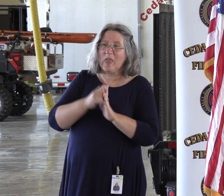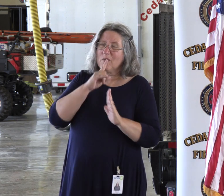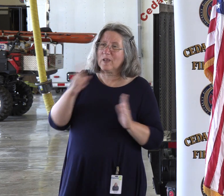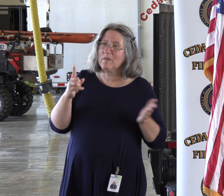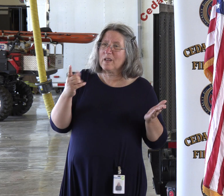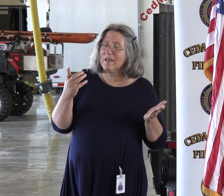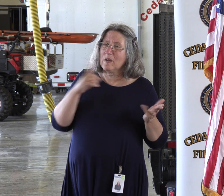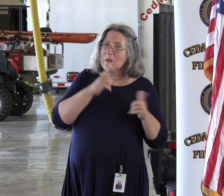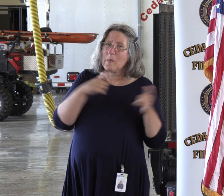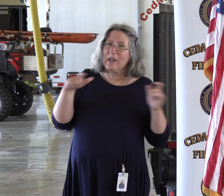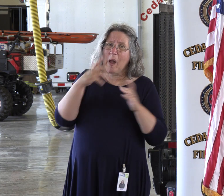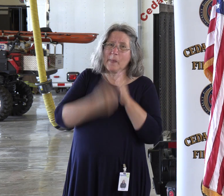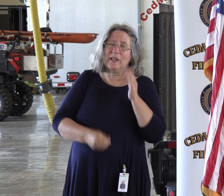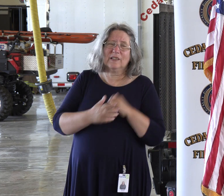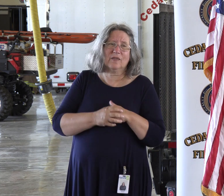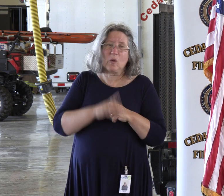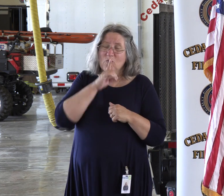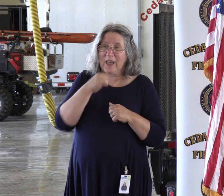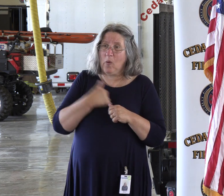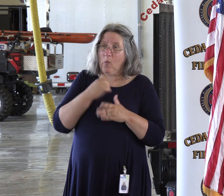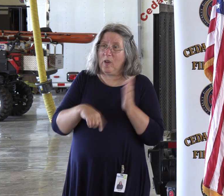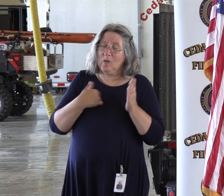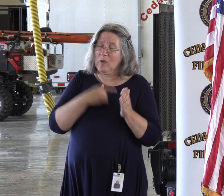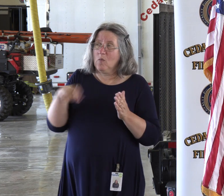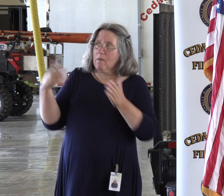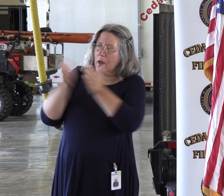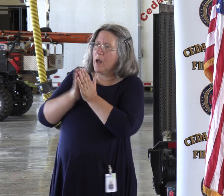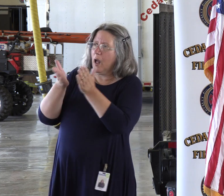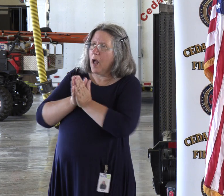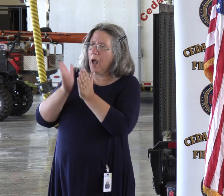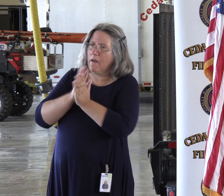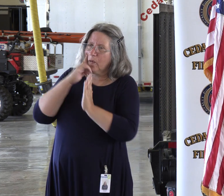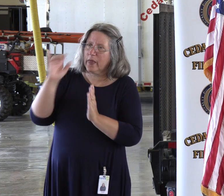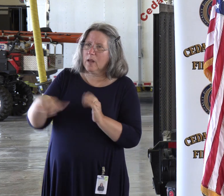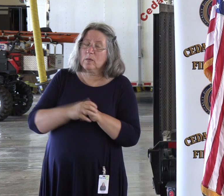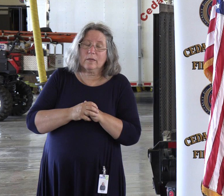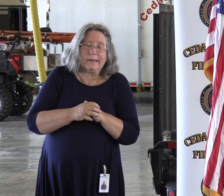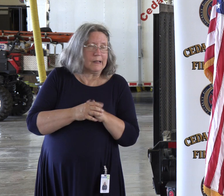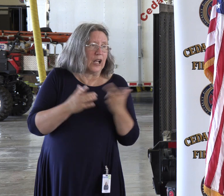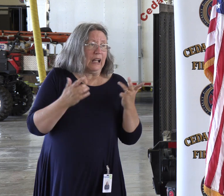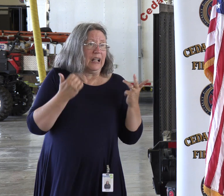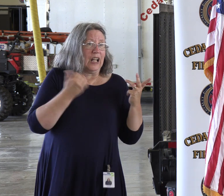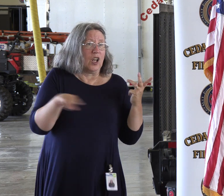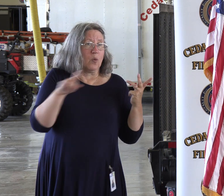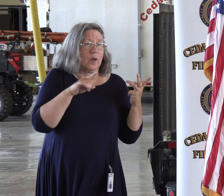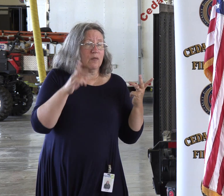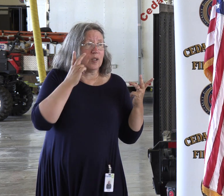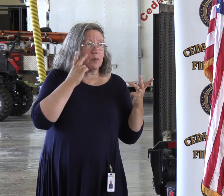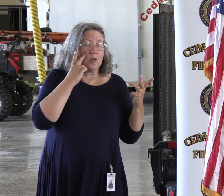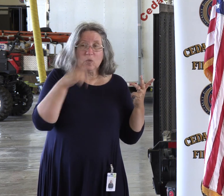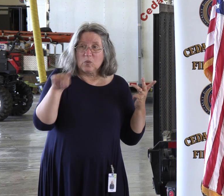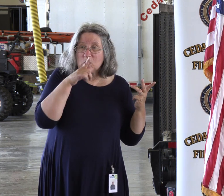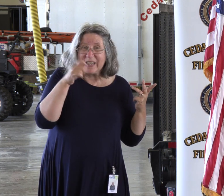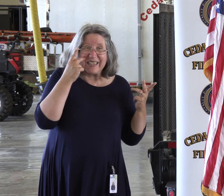big ask, but that's the real need we have, and we're going to keep asking for that. And I think anyone who has seen